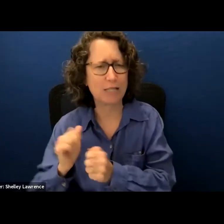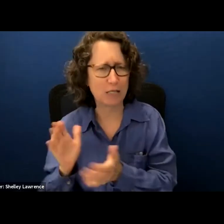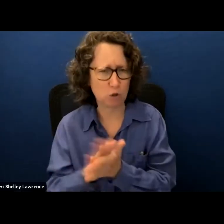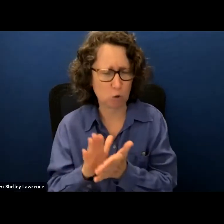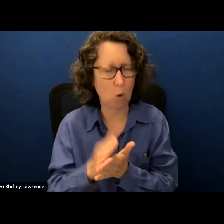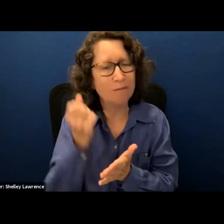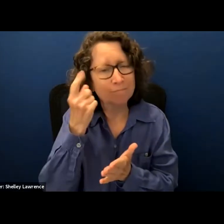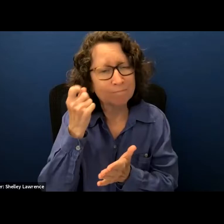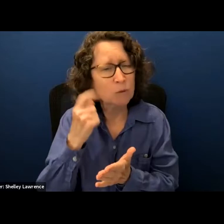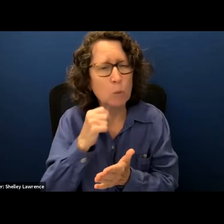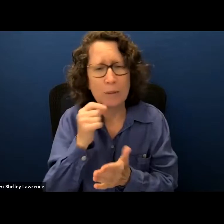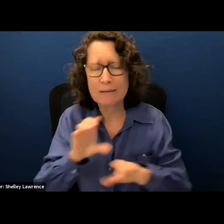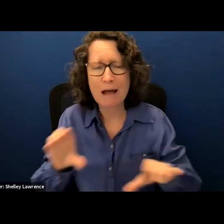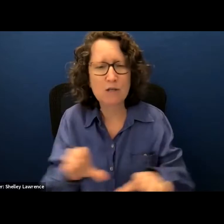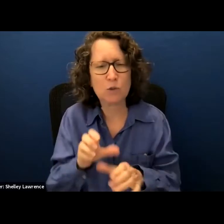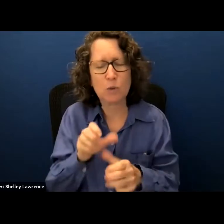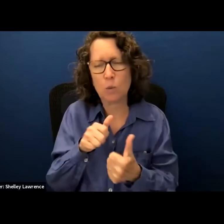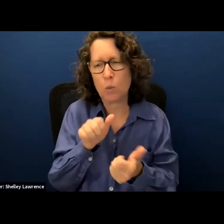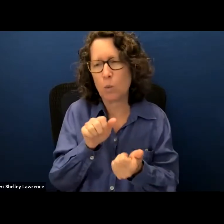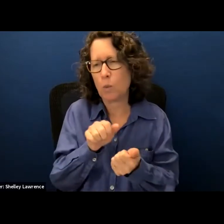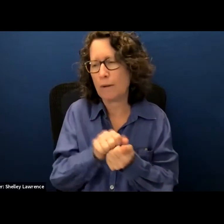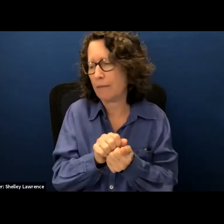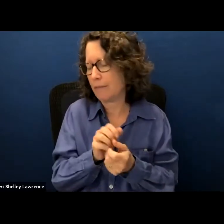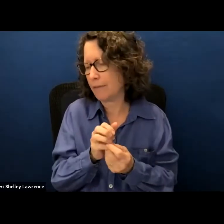we didn't do it with